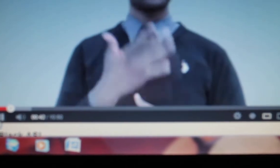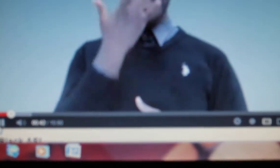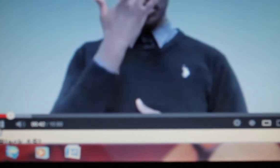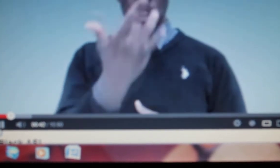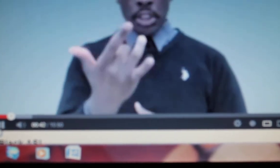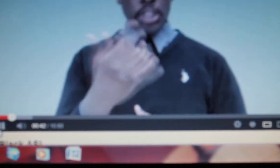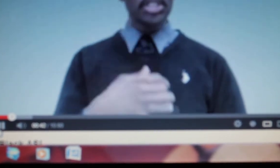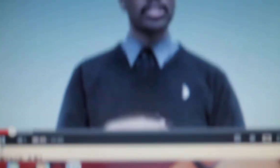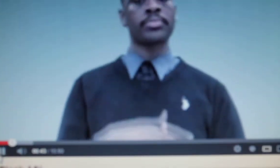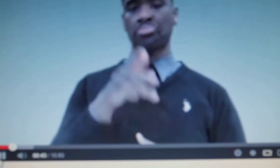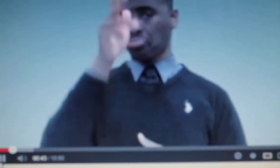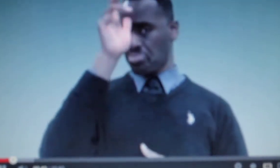ways.